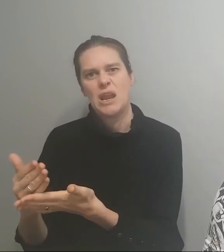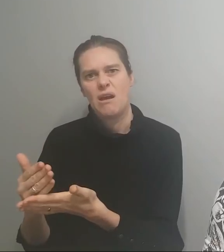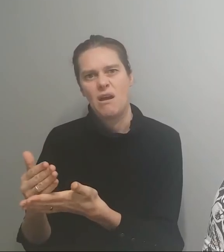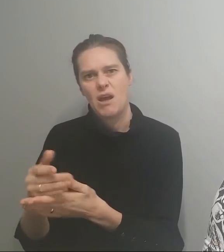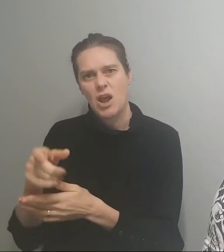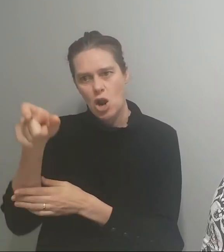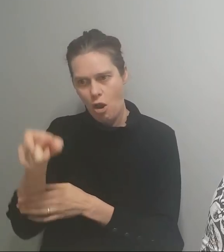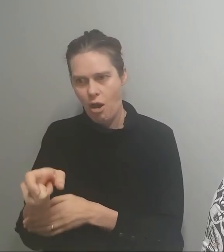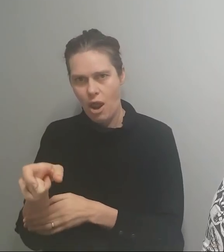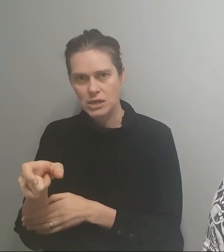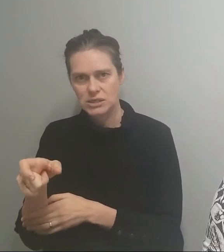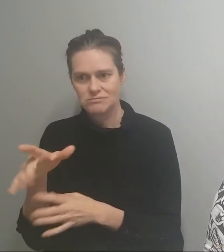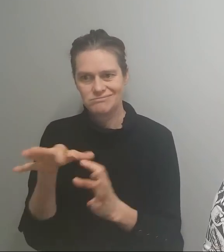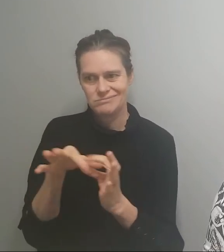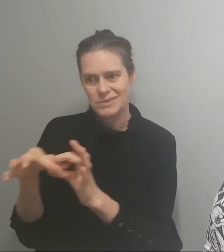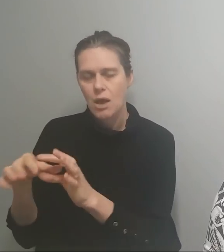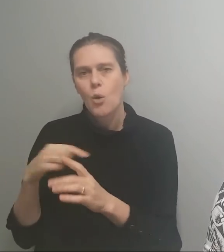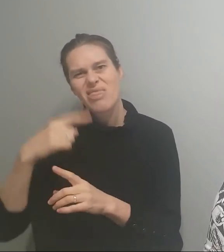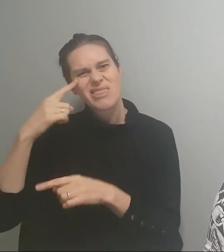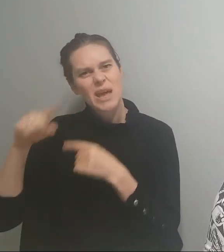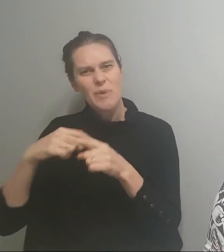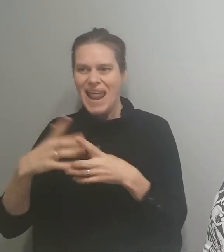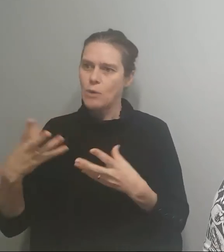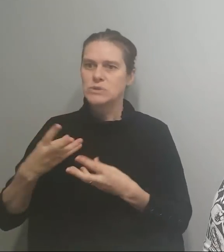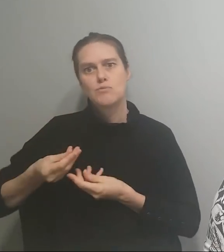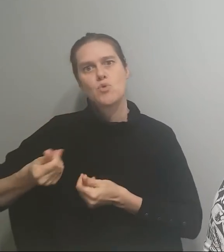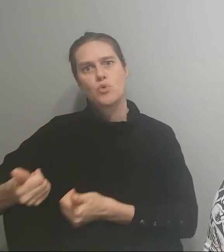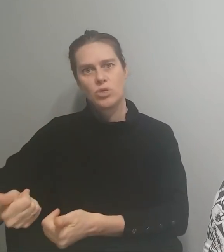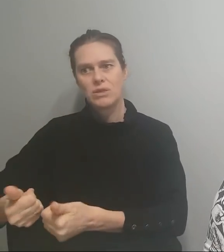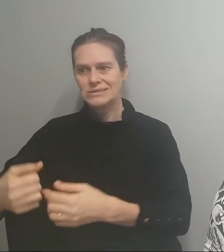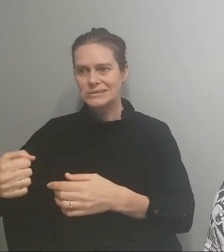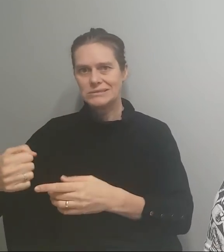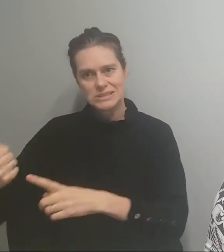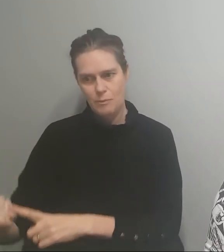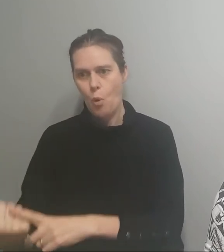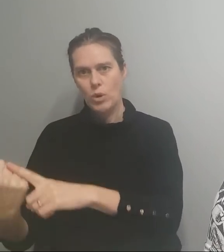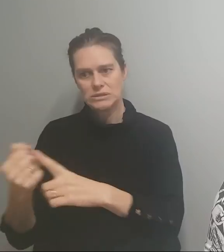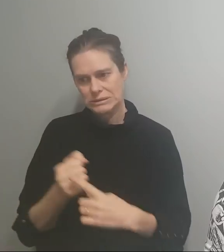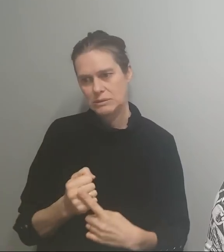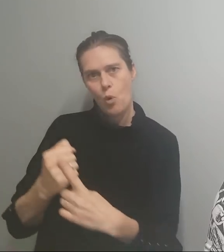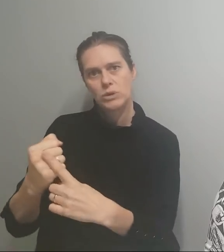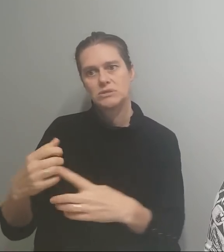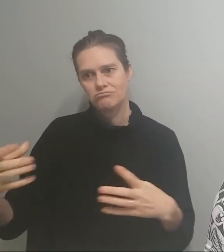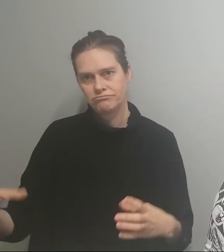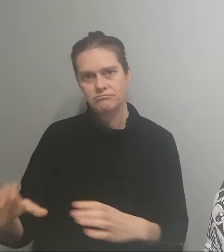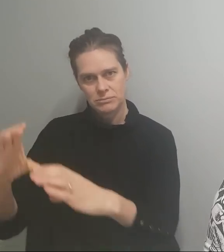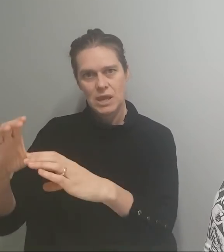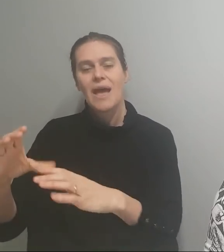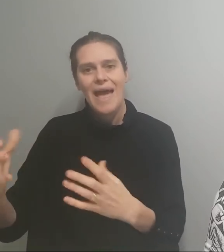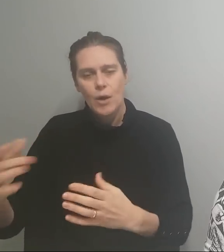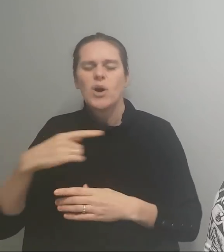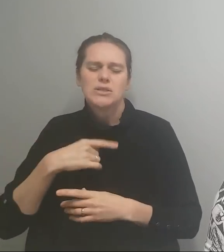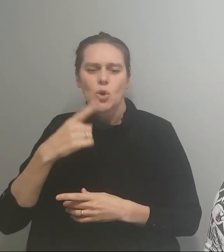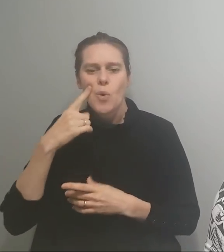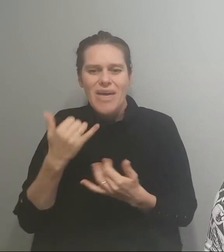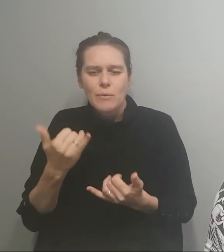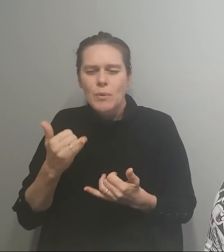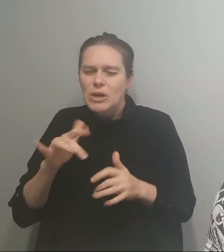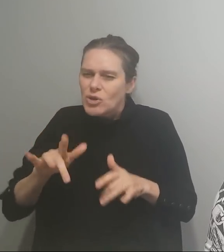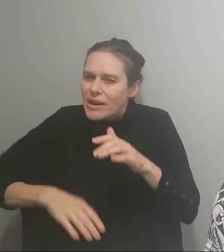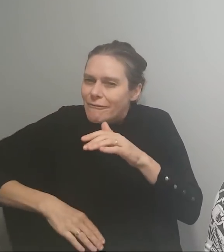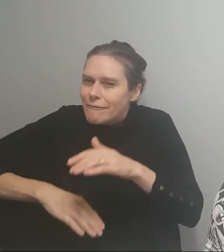from ACC, how can we make that as seamless as possible? And we're still working through exactly what that would look like, But some of the things